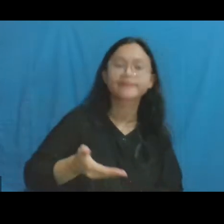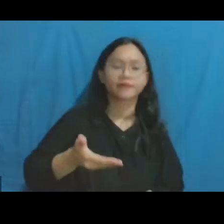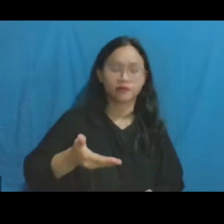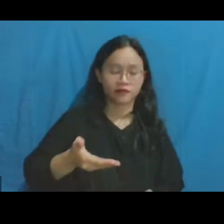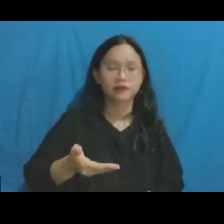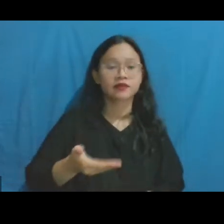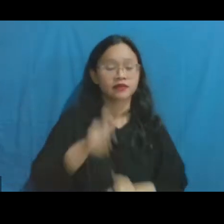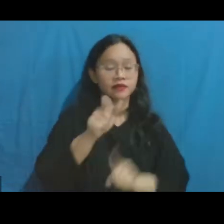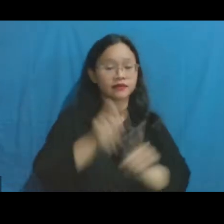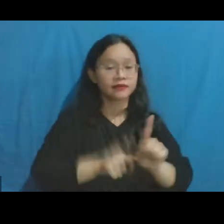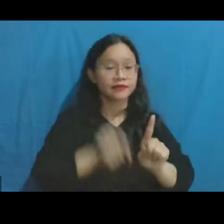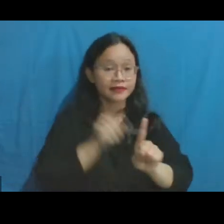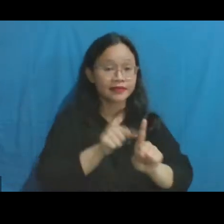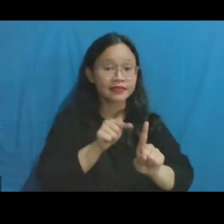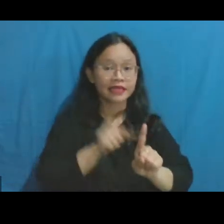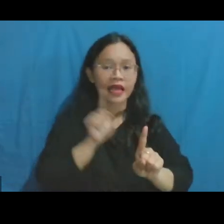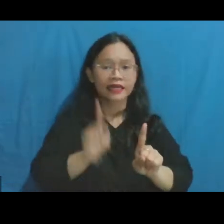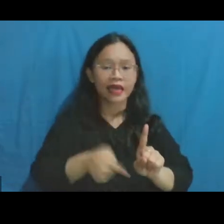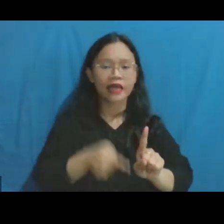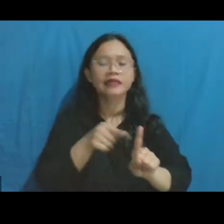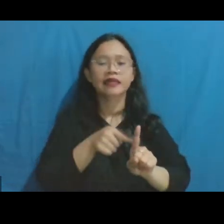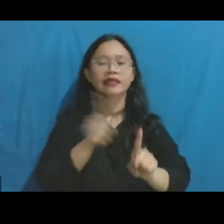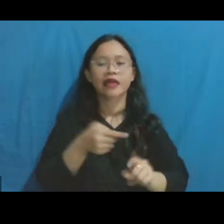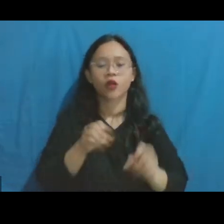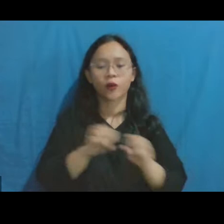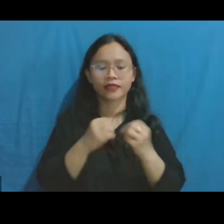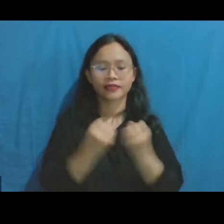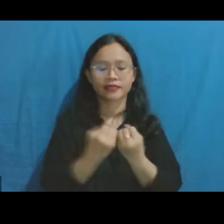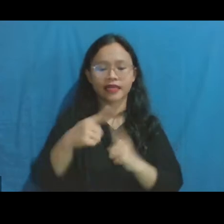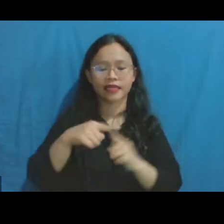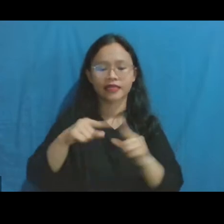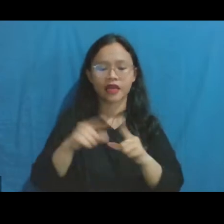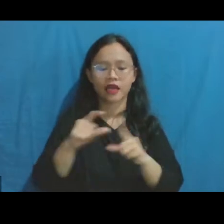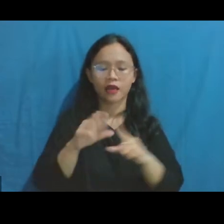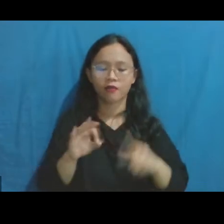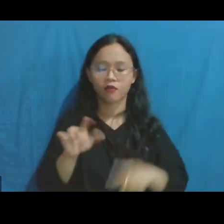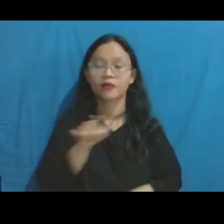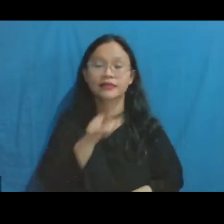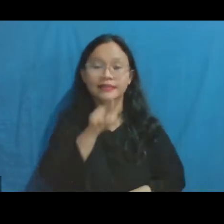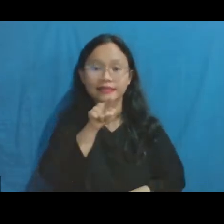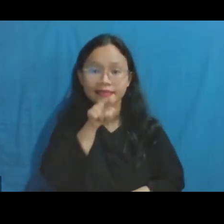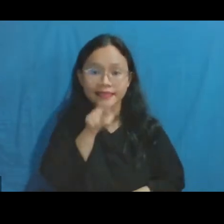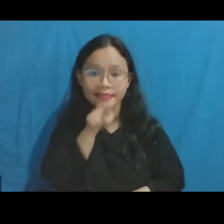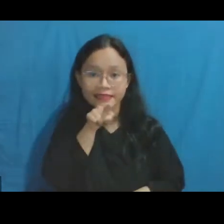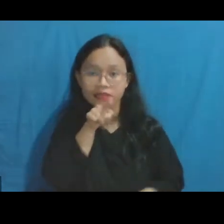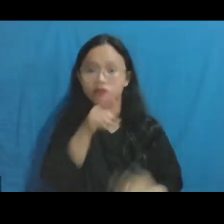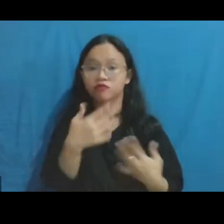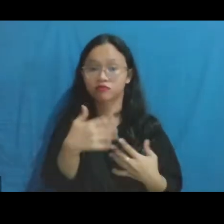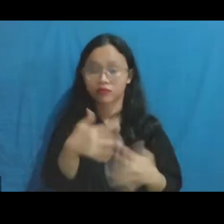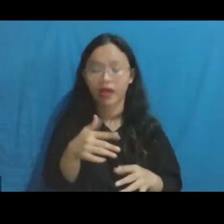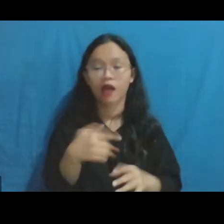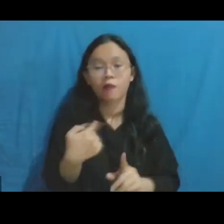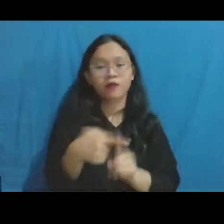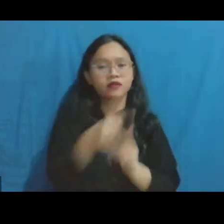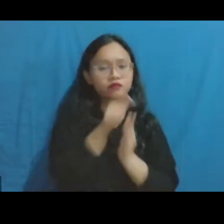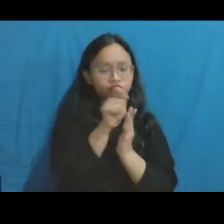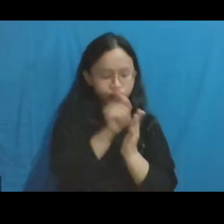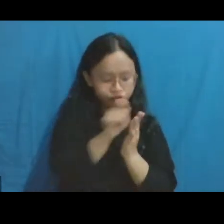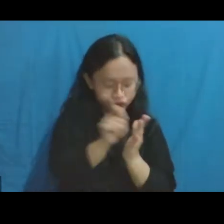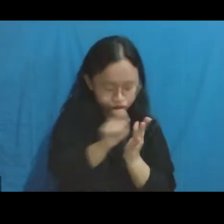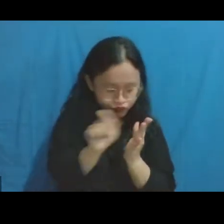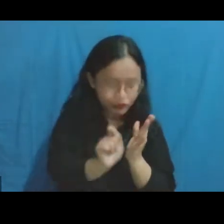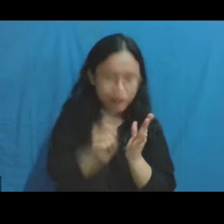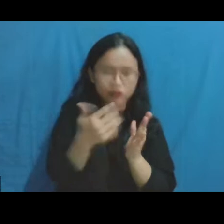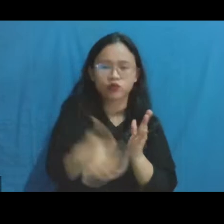of Assembly report. Ian has some experience working in the region and have been working with a think tank group on human